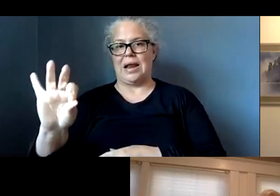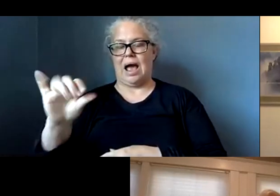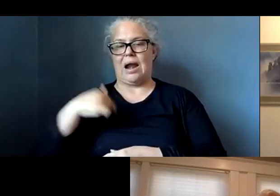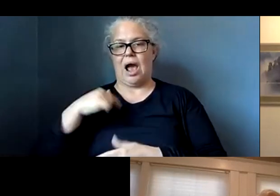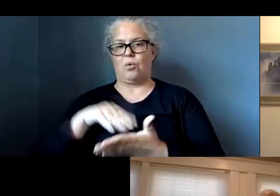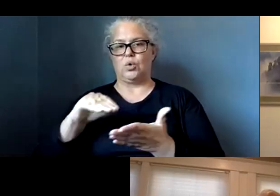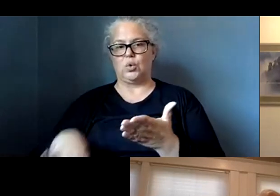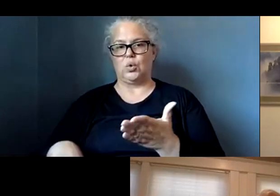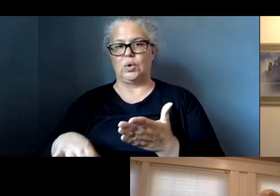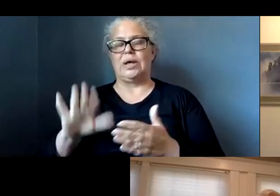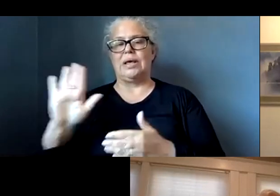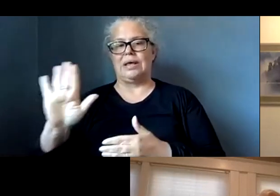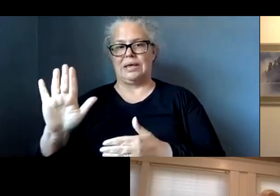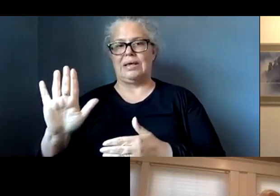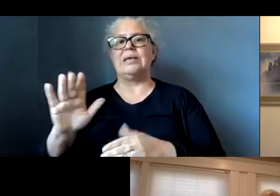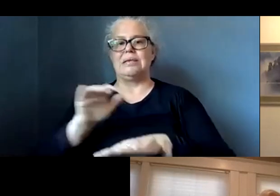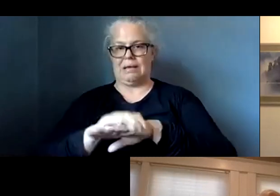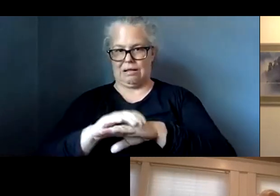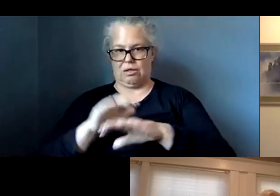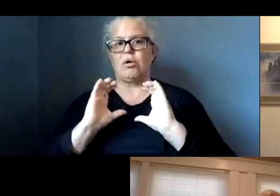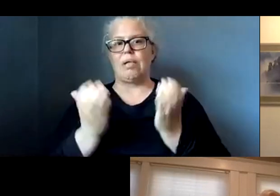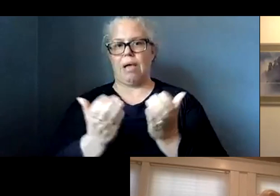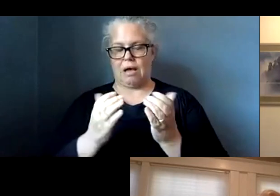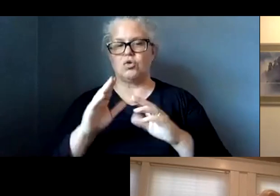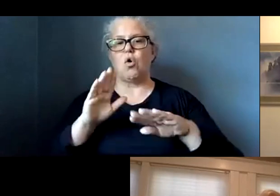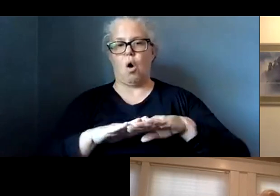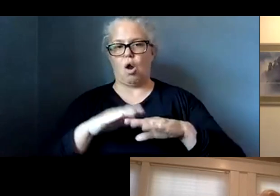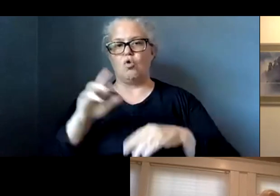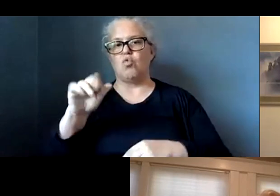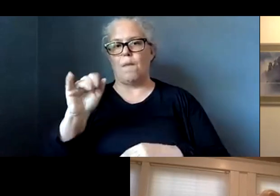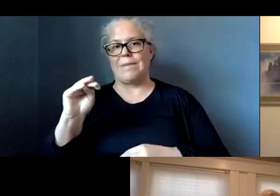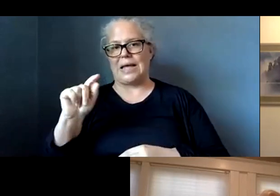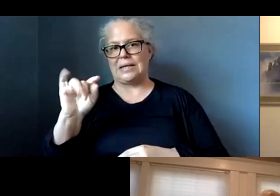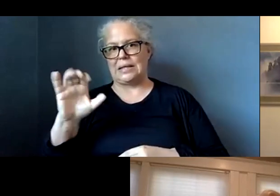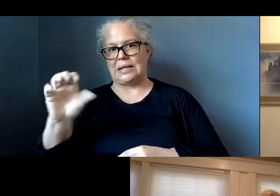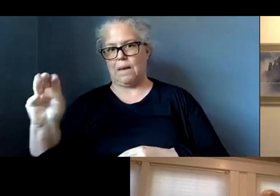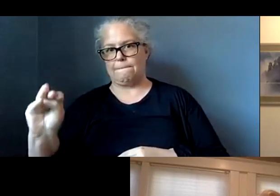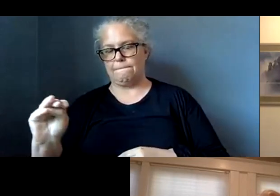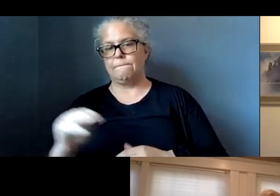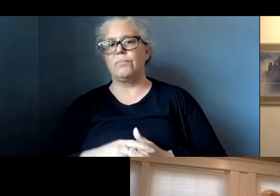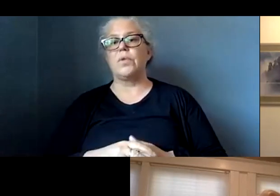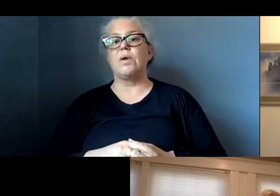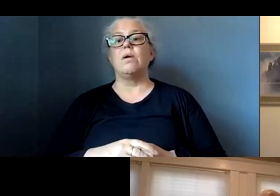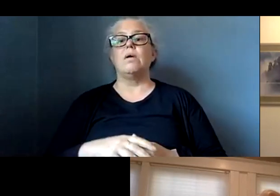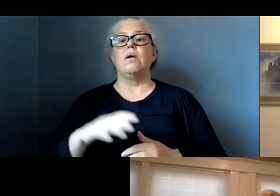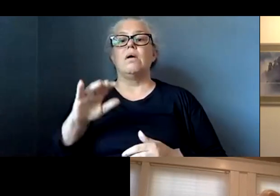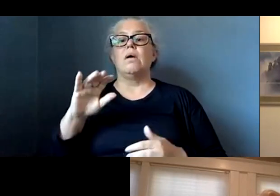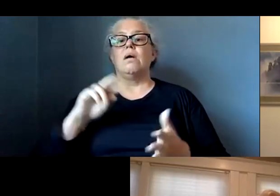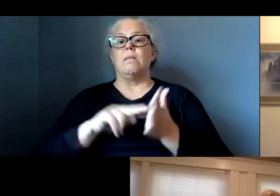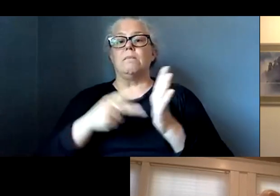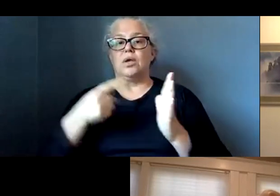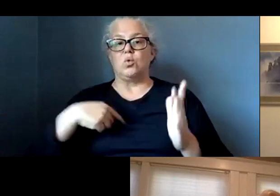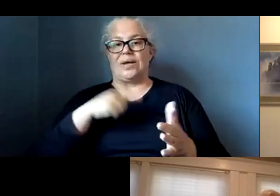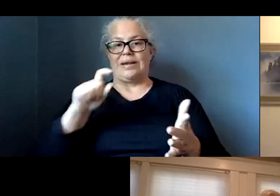student in his legendary course on the English Romantics. Weirdly, this means that we need to talk about Oscar